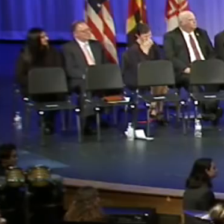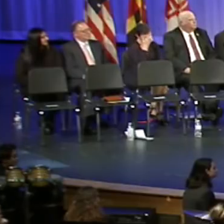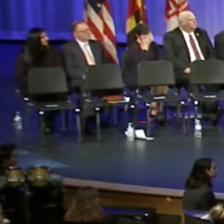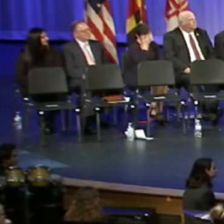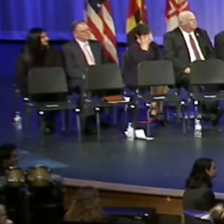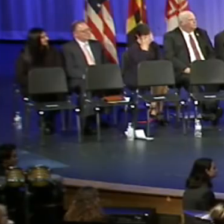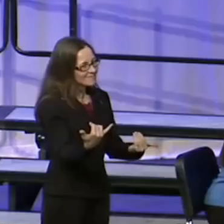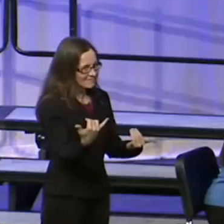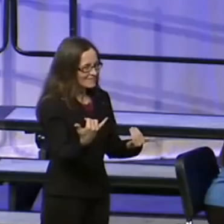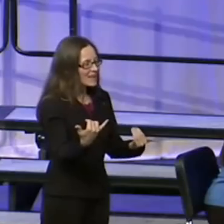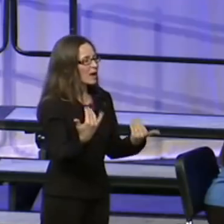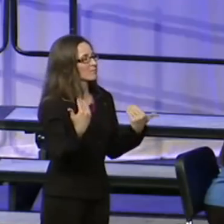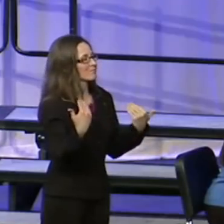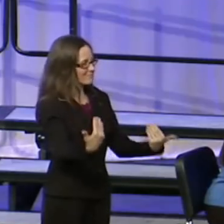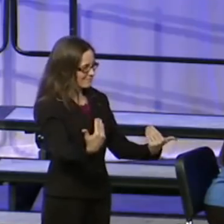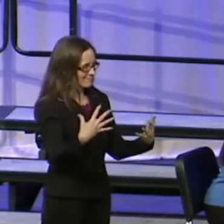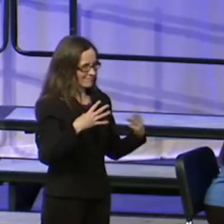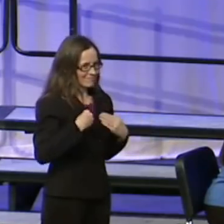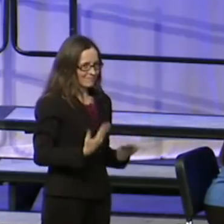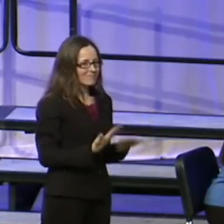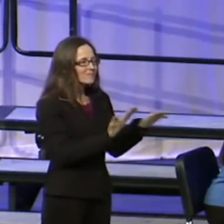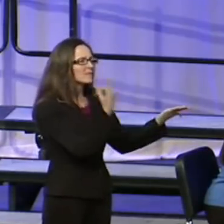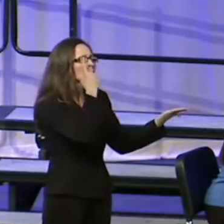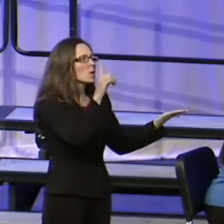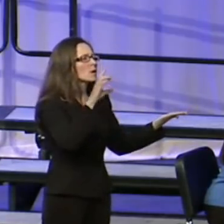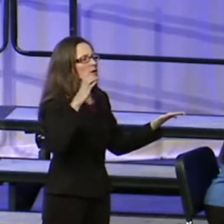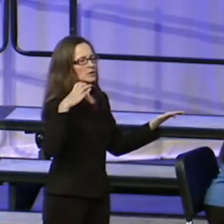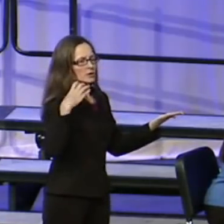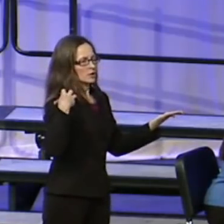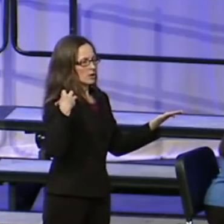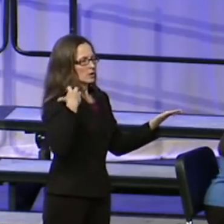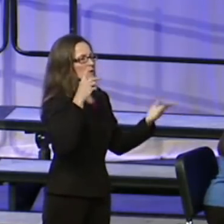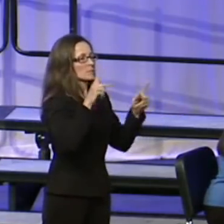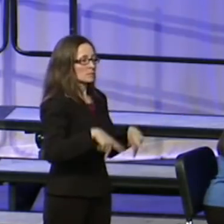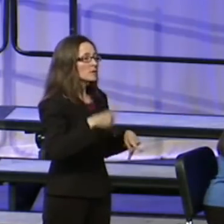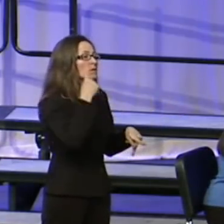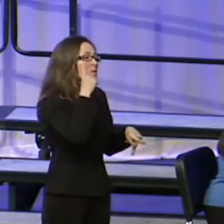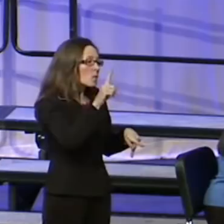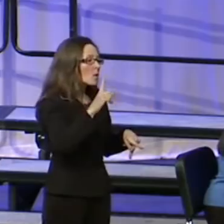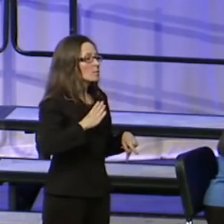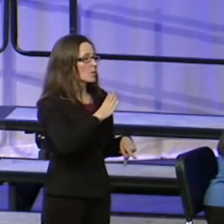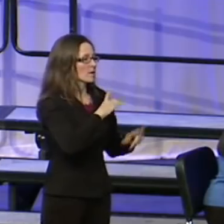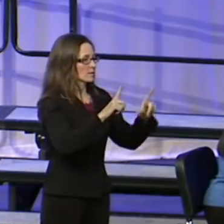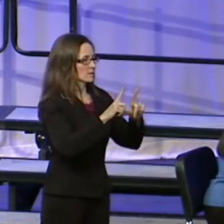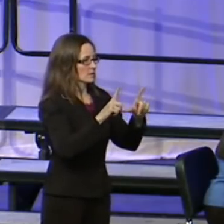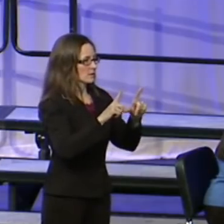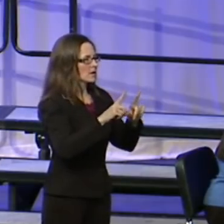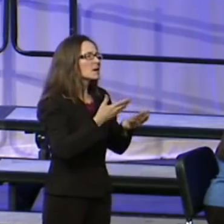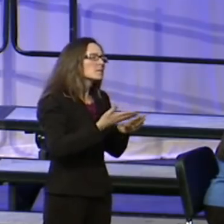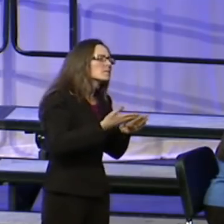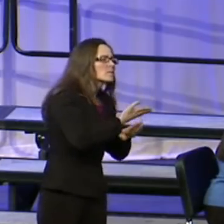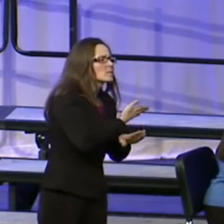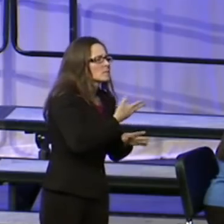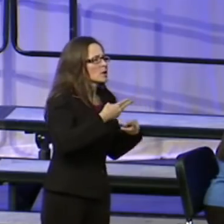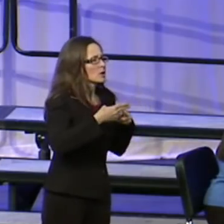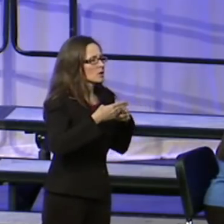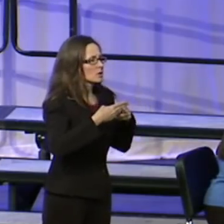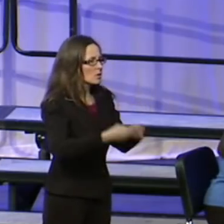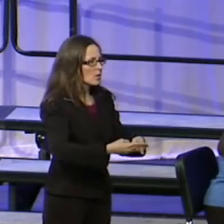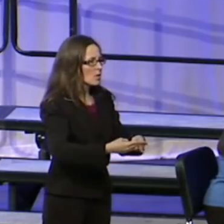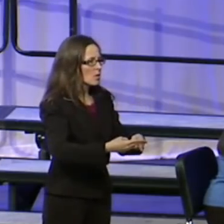Now, we will take nominations for the chairperson of the Board of License Commissioners, informally known as the Liquor Board.